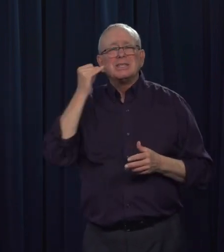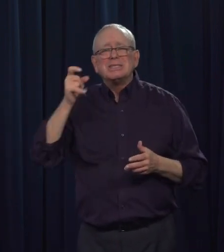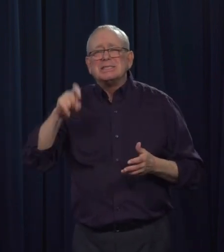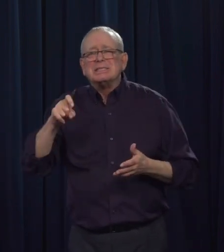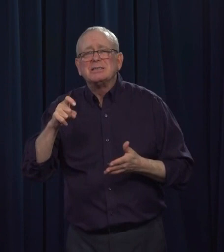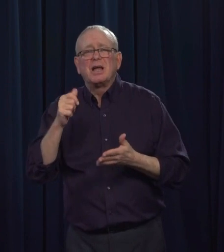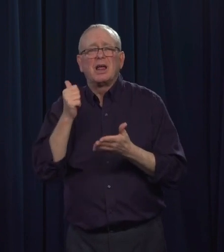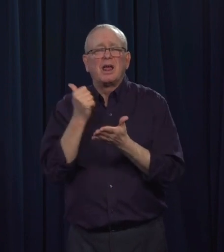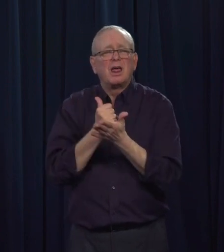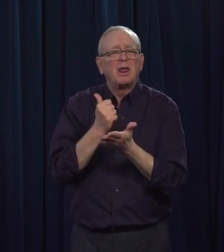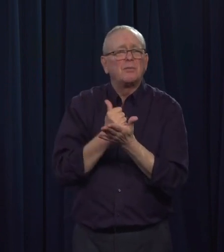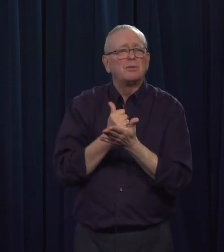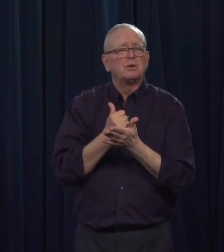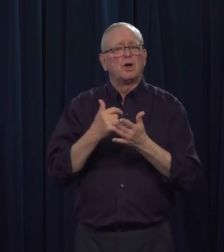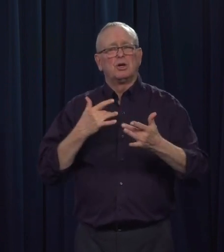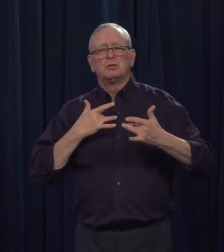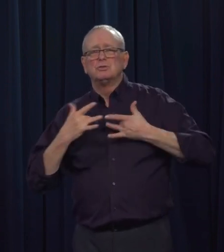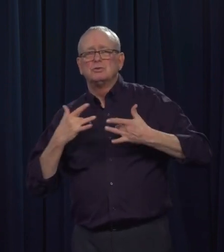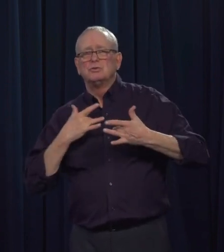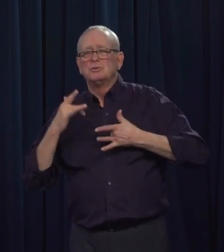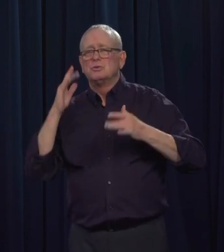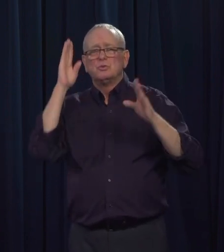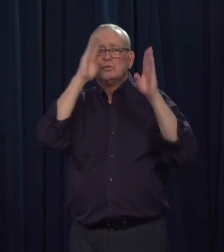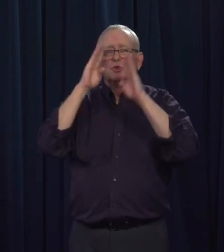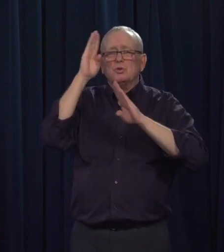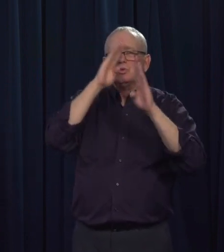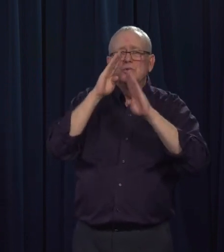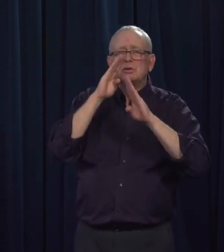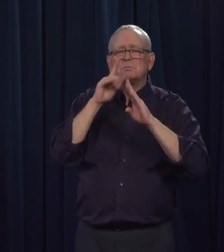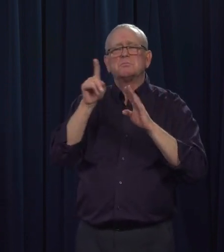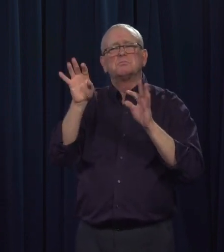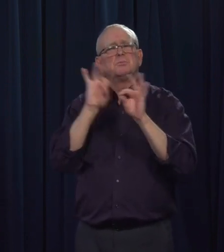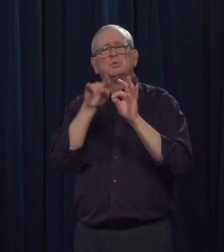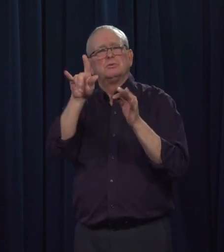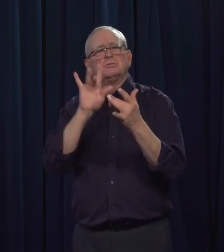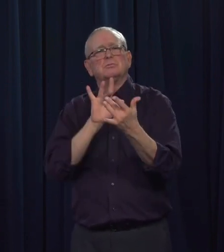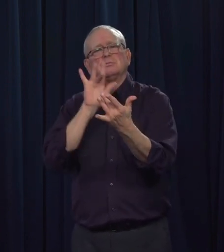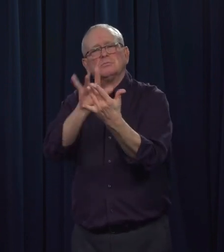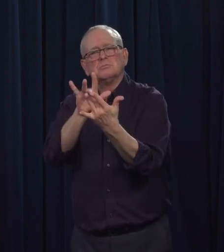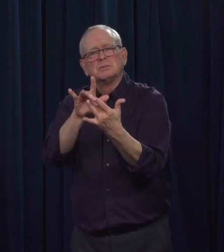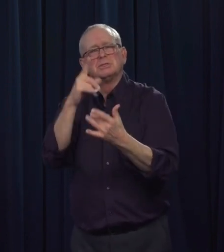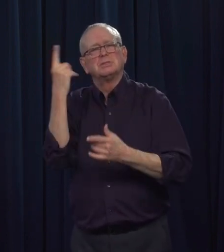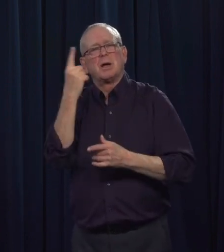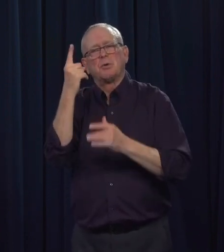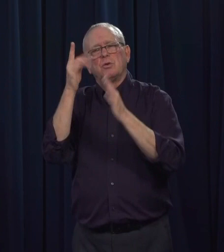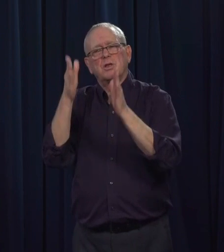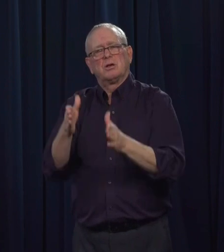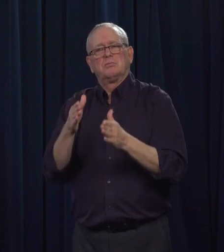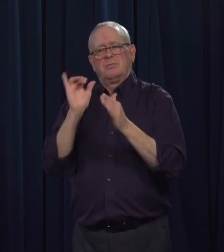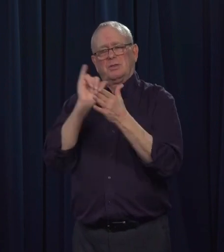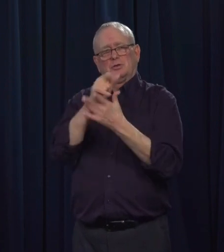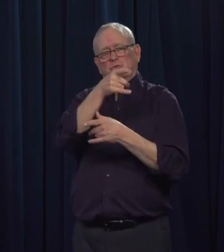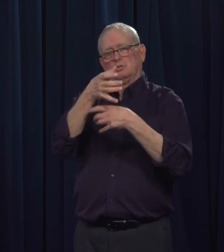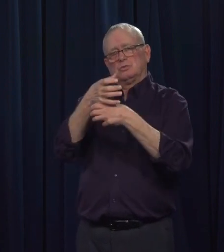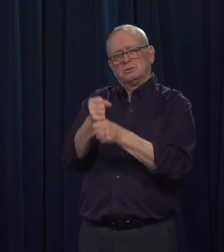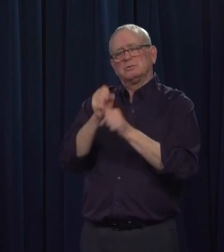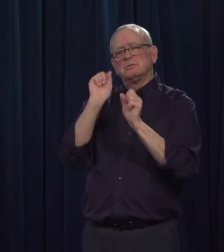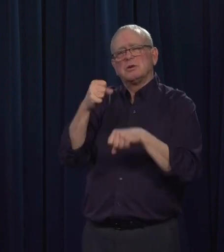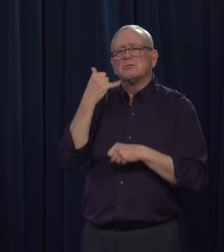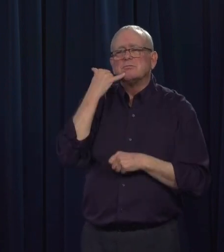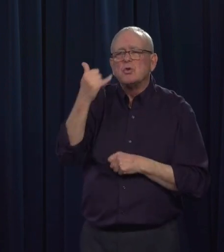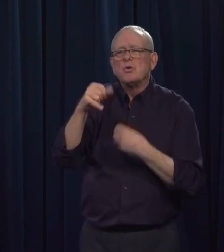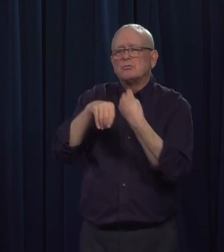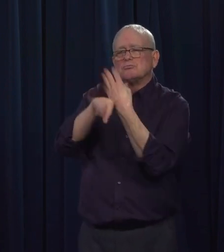As a part of this message, today Alberta Health Services is launching a text-based program that aims to help provide encouragement and hope